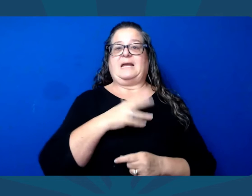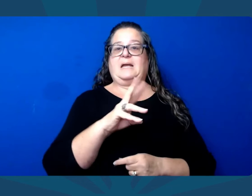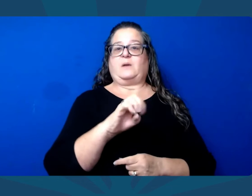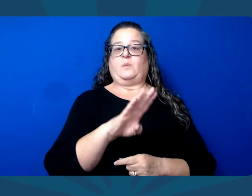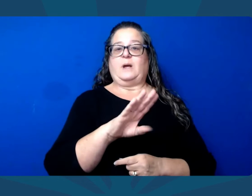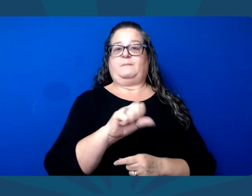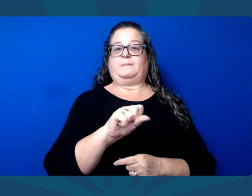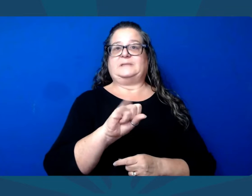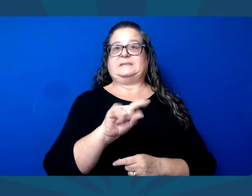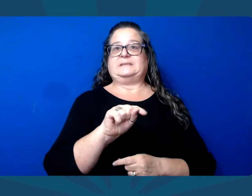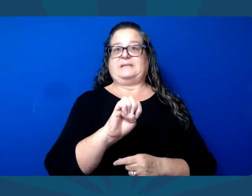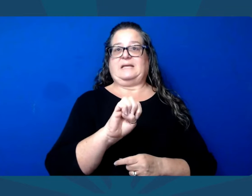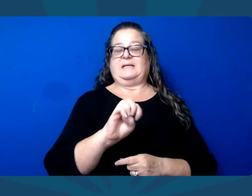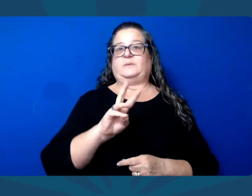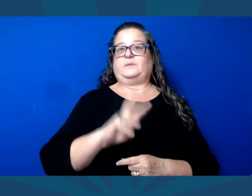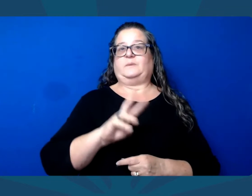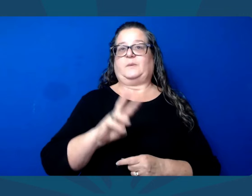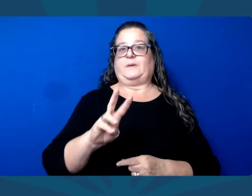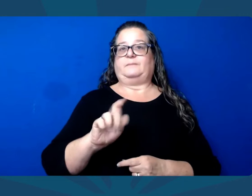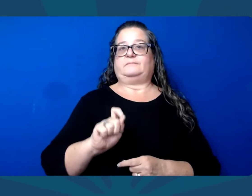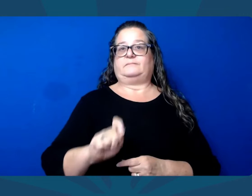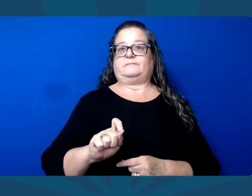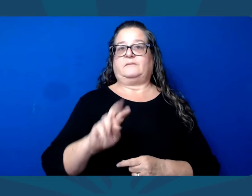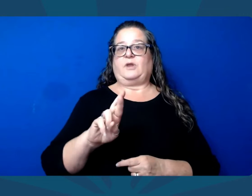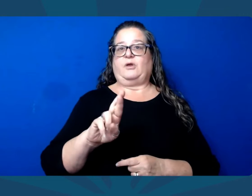Please visit my website,